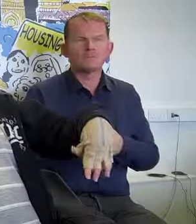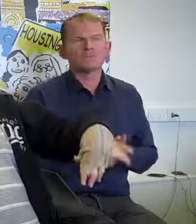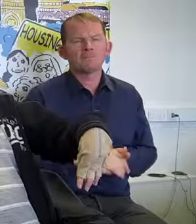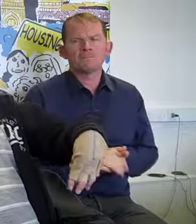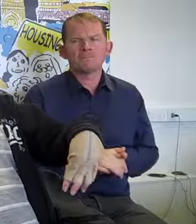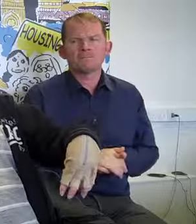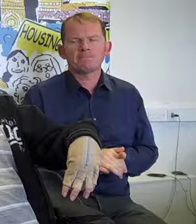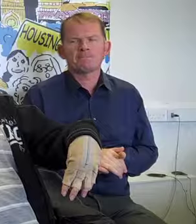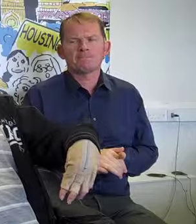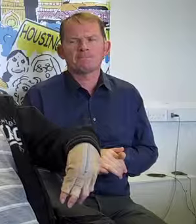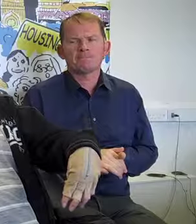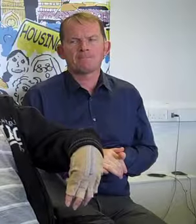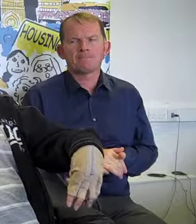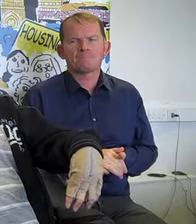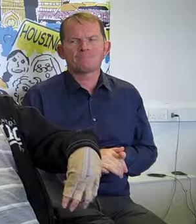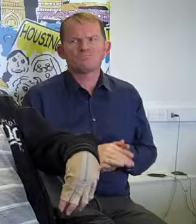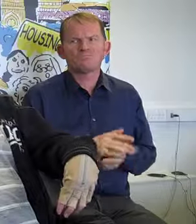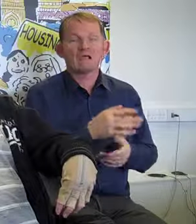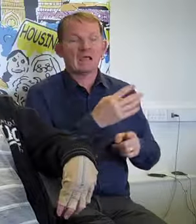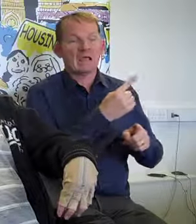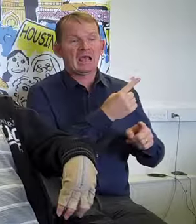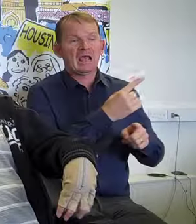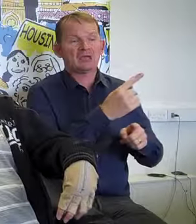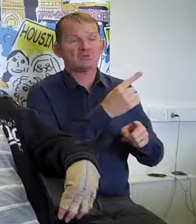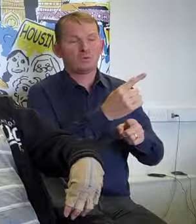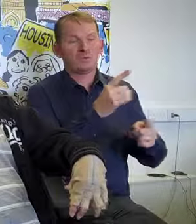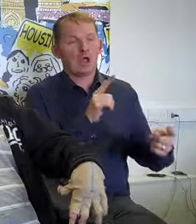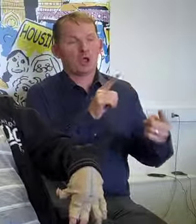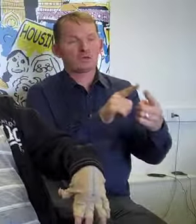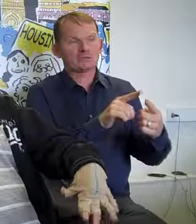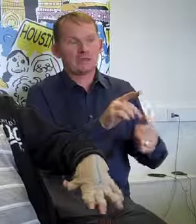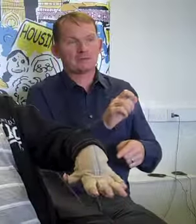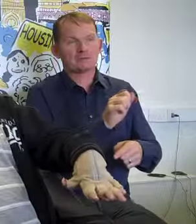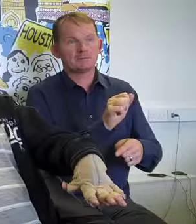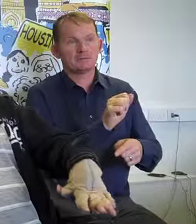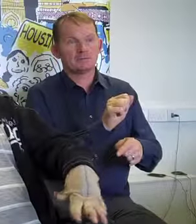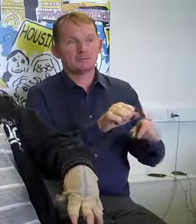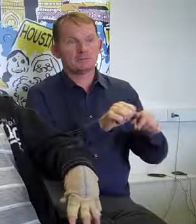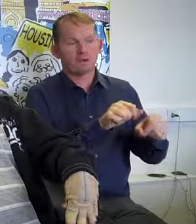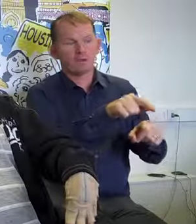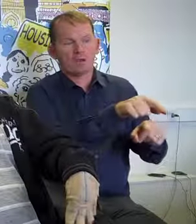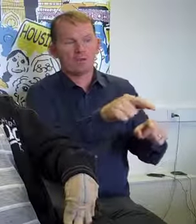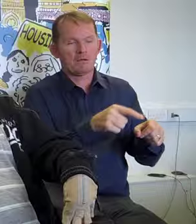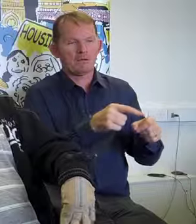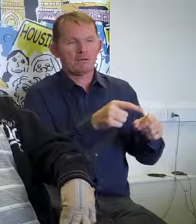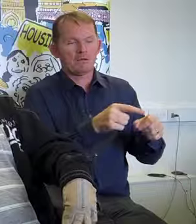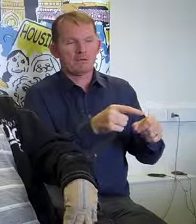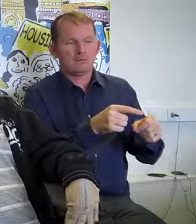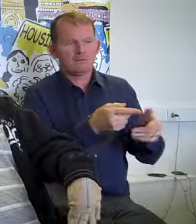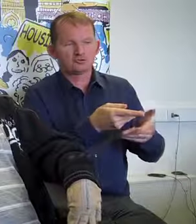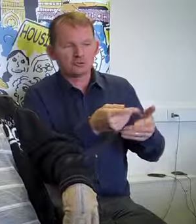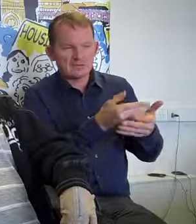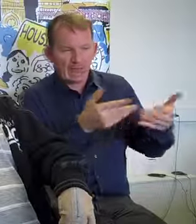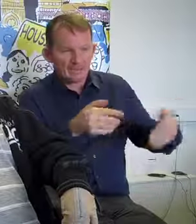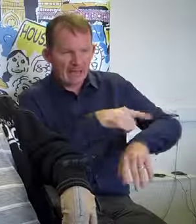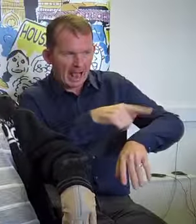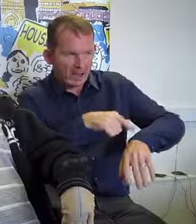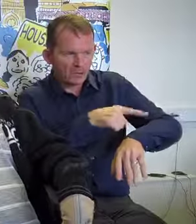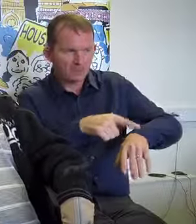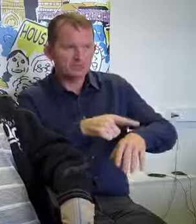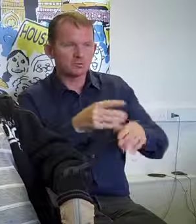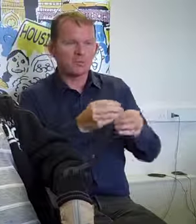because it's like each week I'm in contact with them of how many hours I've done with my